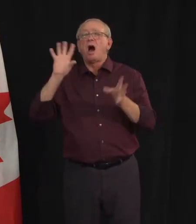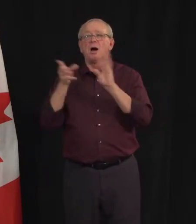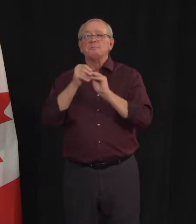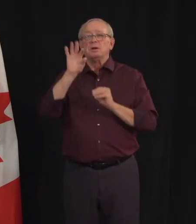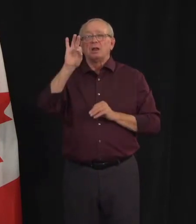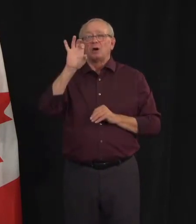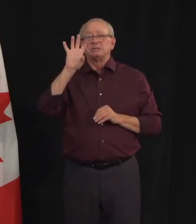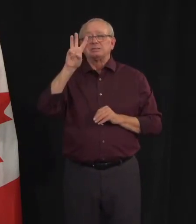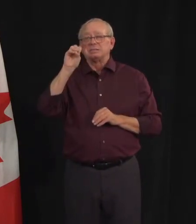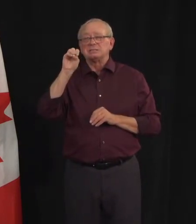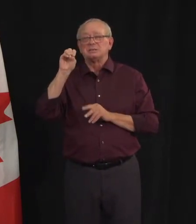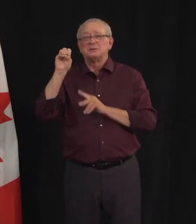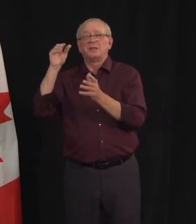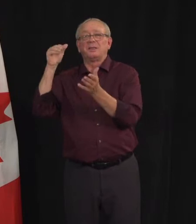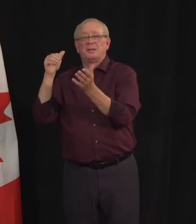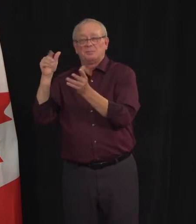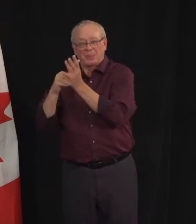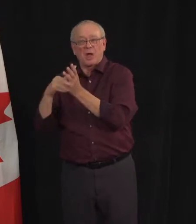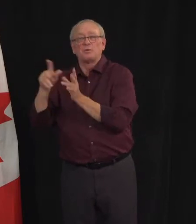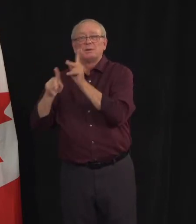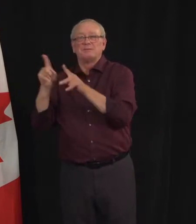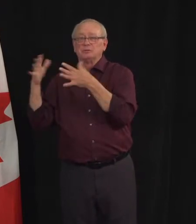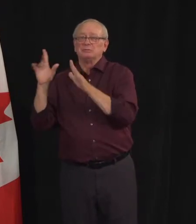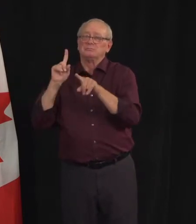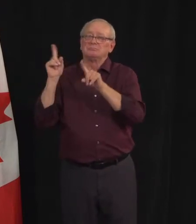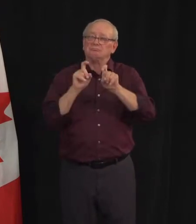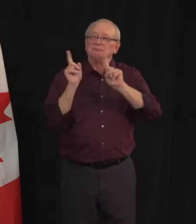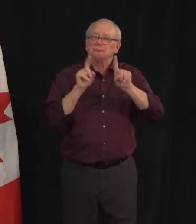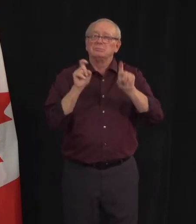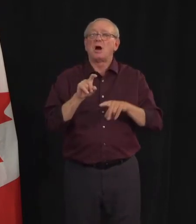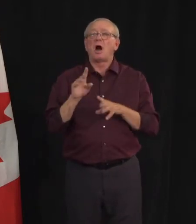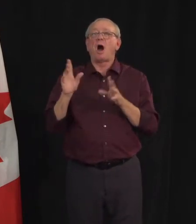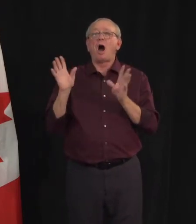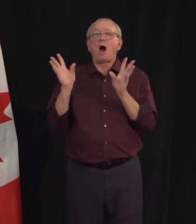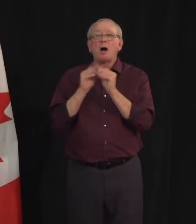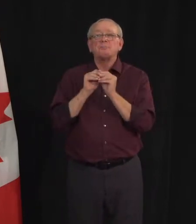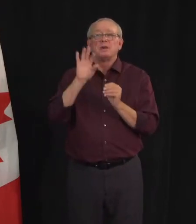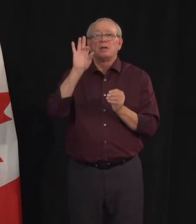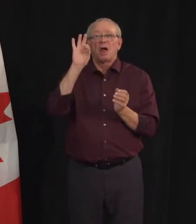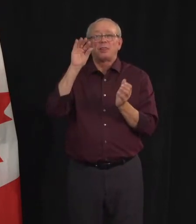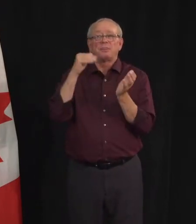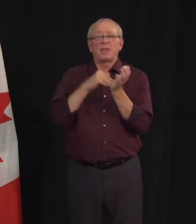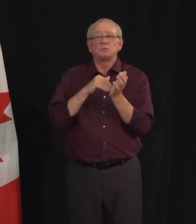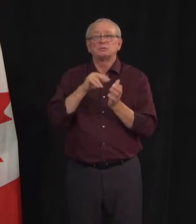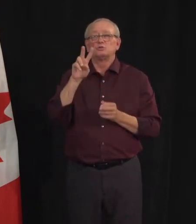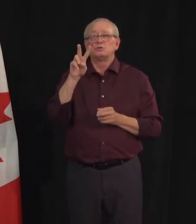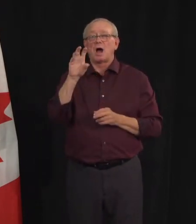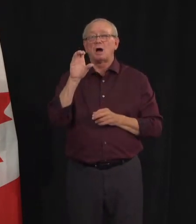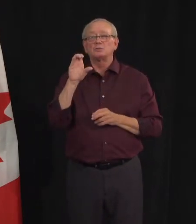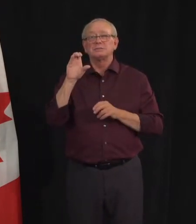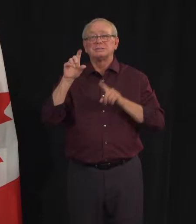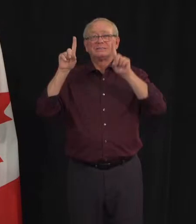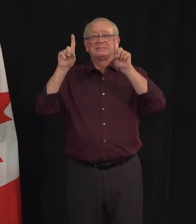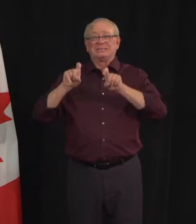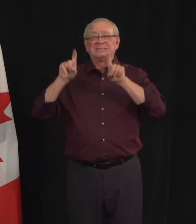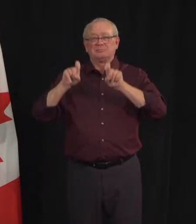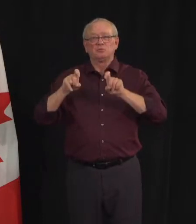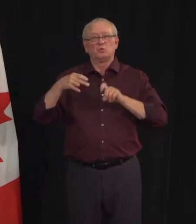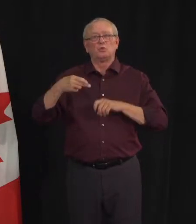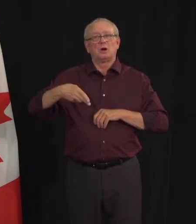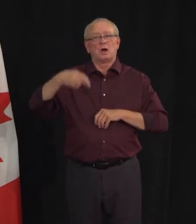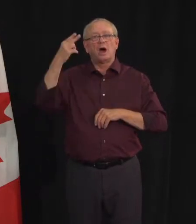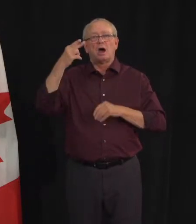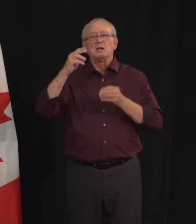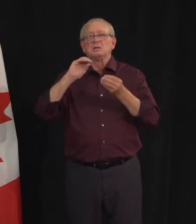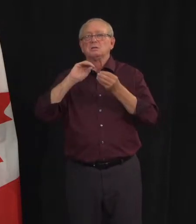lab completed more than 9,200 tests in the last 24 hours. I anticipate these increases